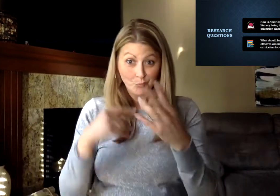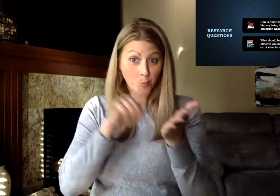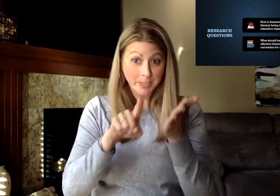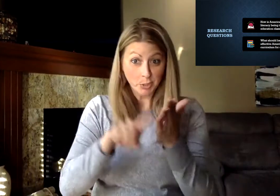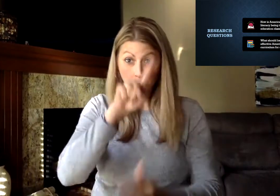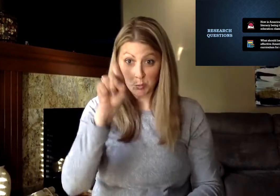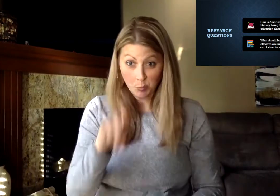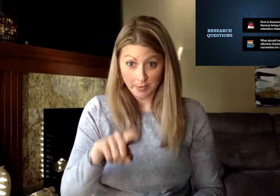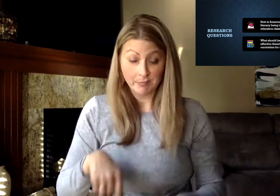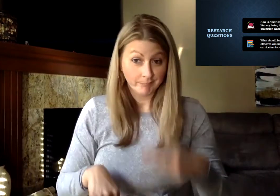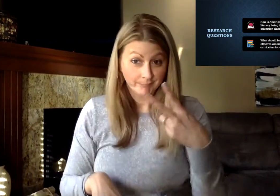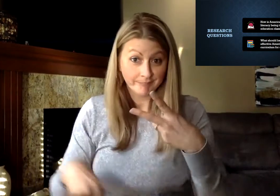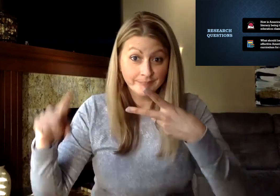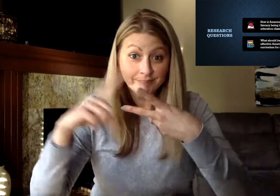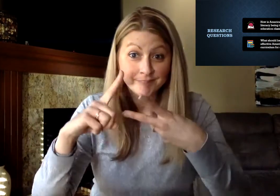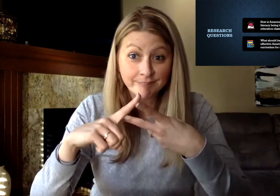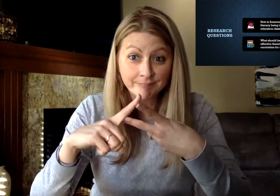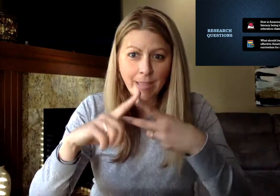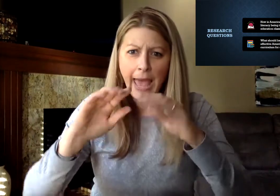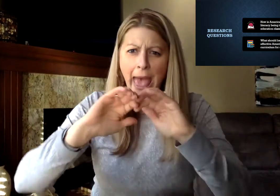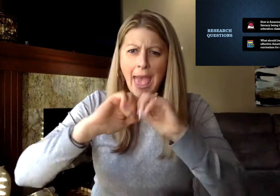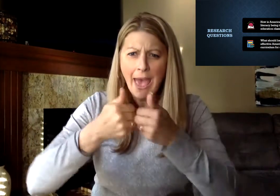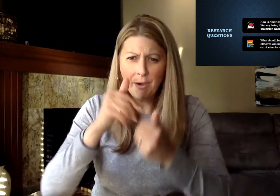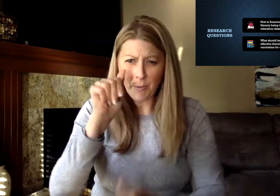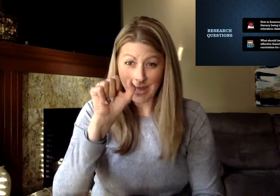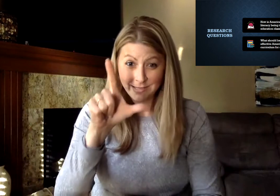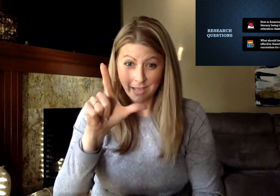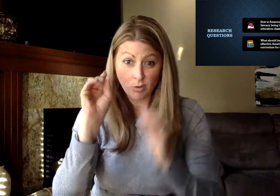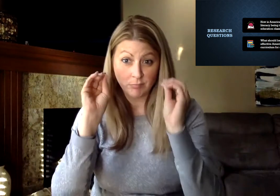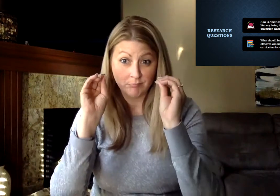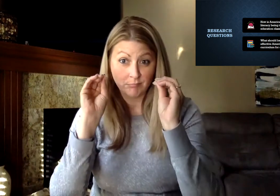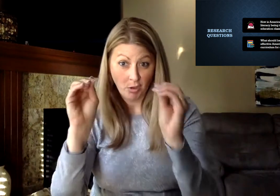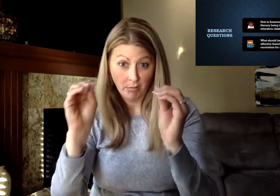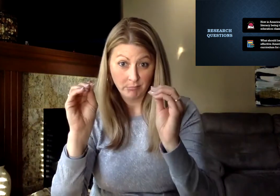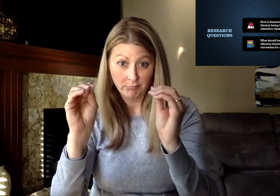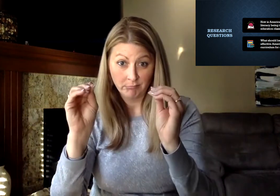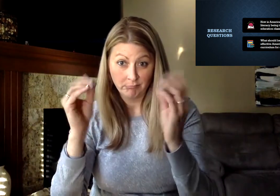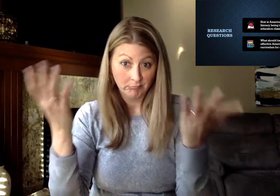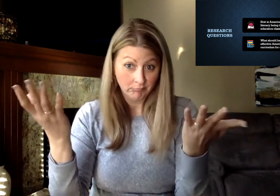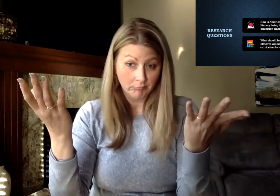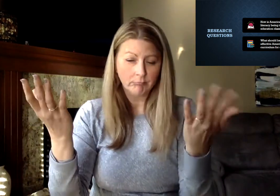Okay, so I have two research questions. The first one, how is ASL literacy being